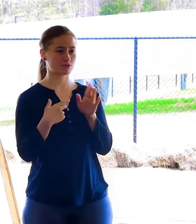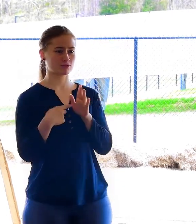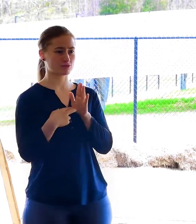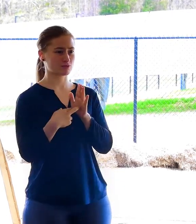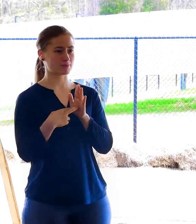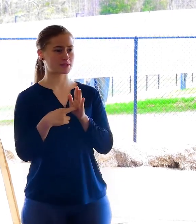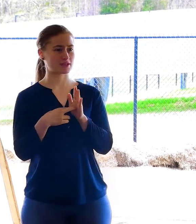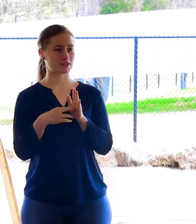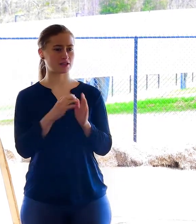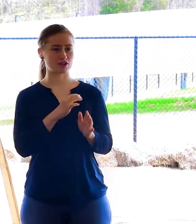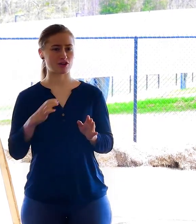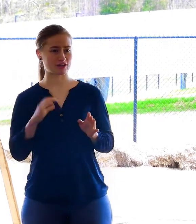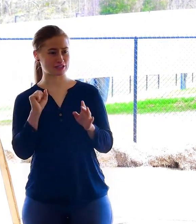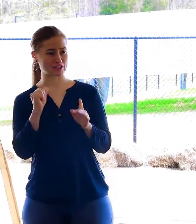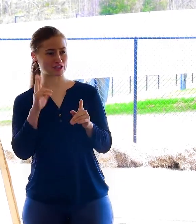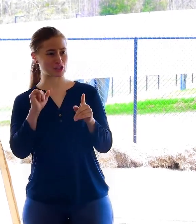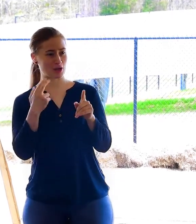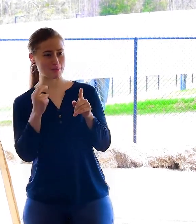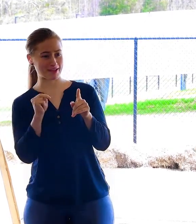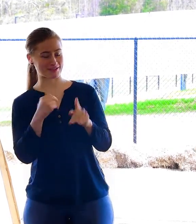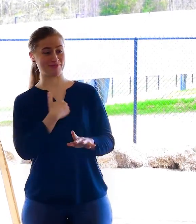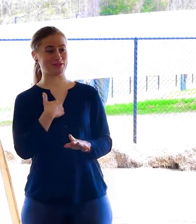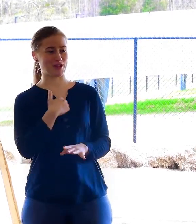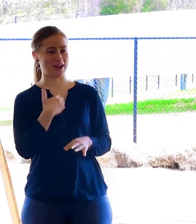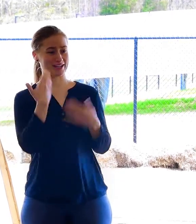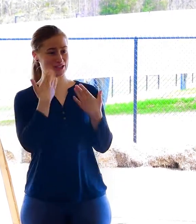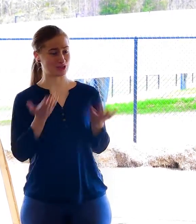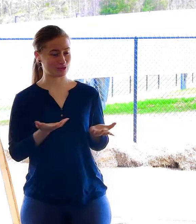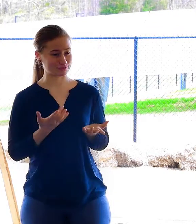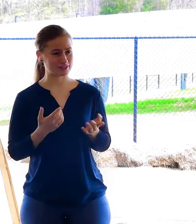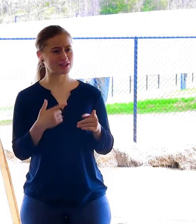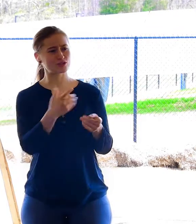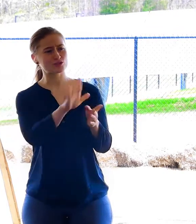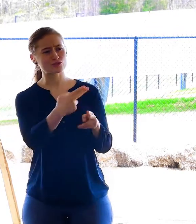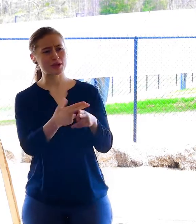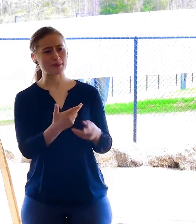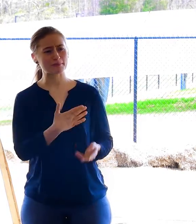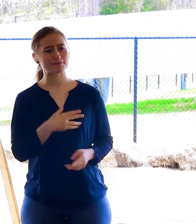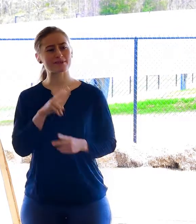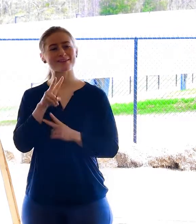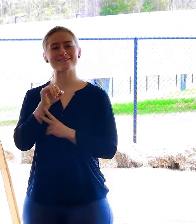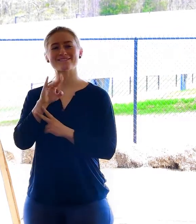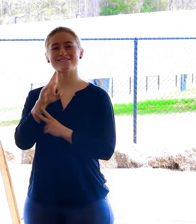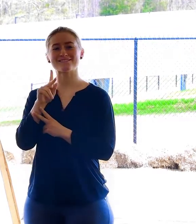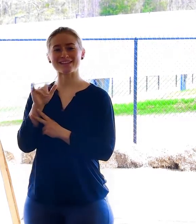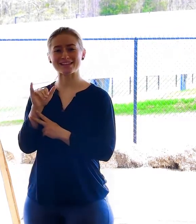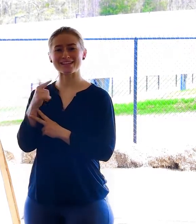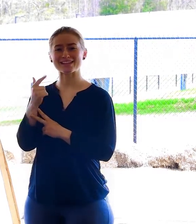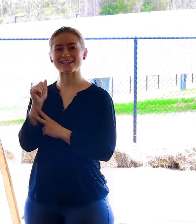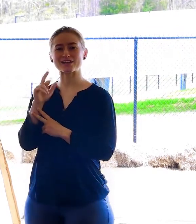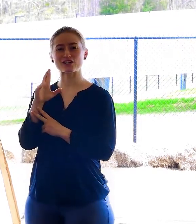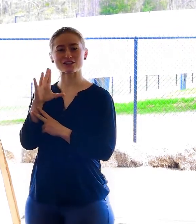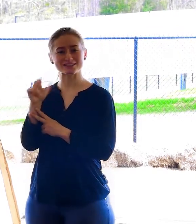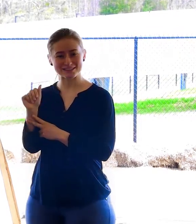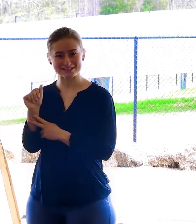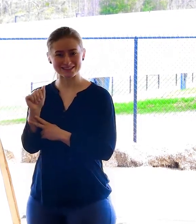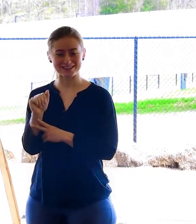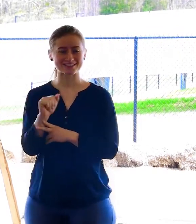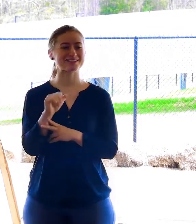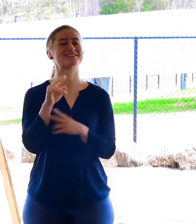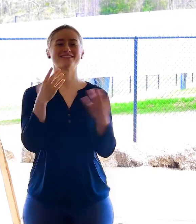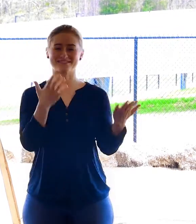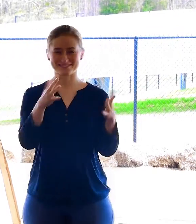Representing Congressman Sarbanes. Hey, sorry, give us your name. Vicky Garcia, yes, Vicky Garcia,